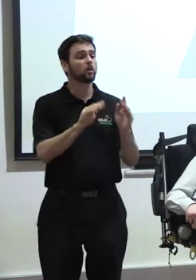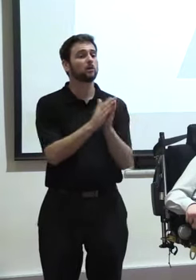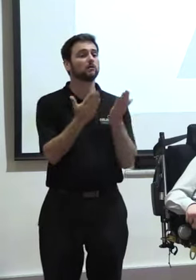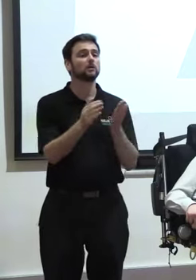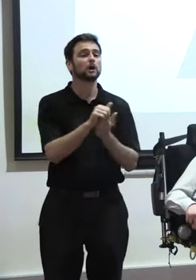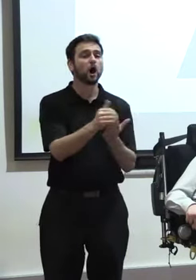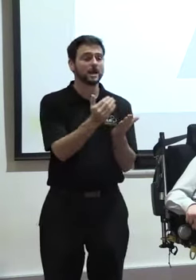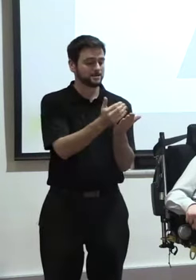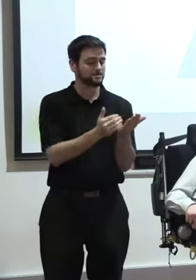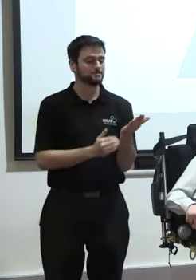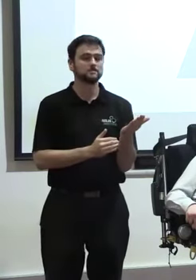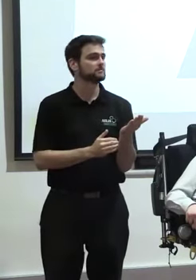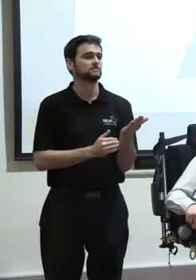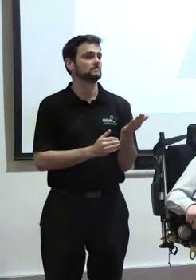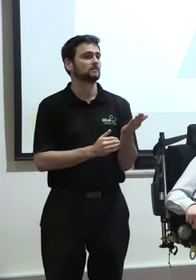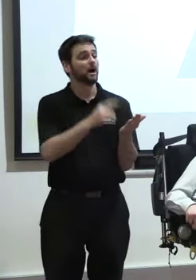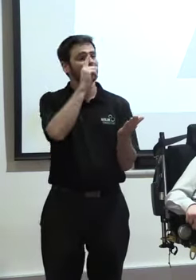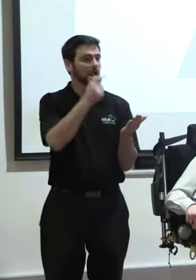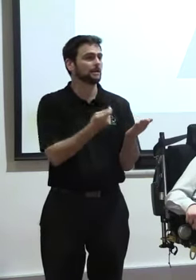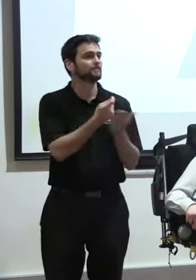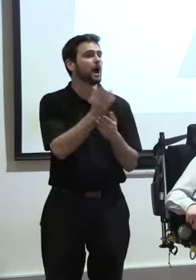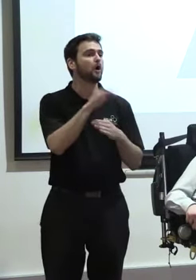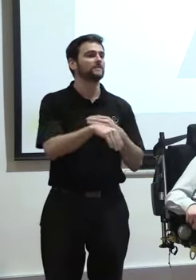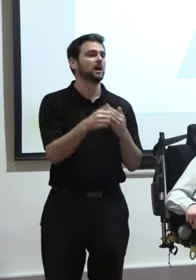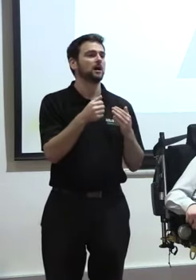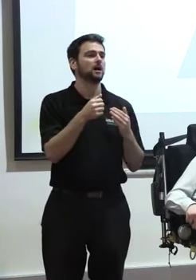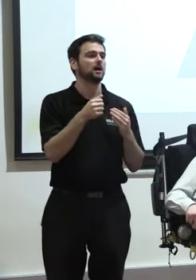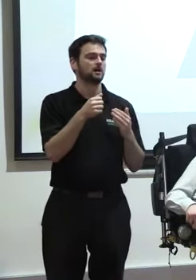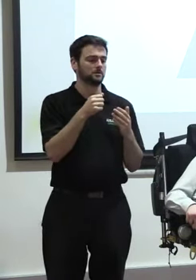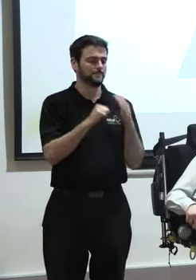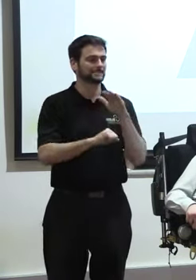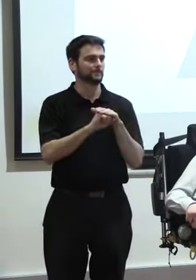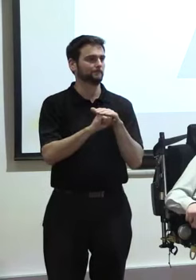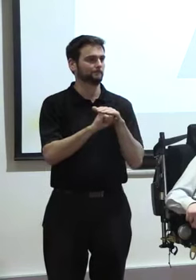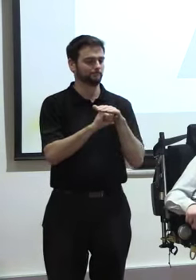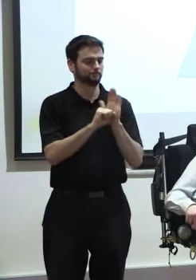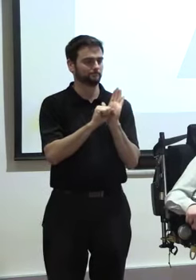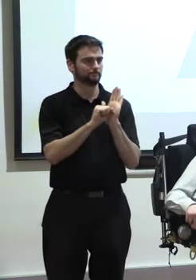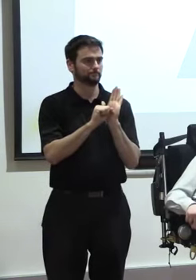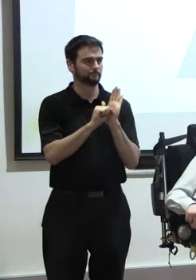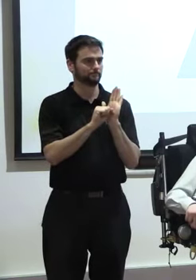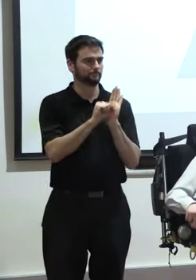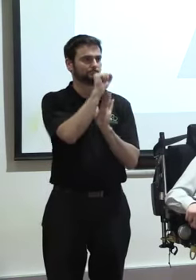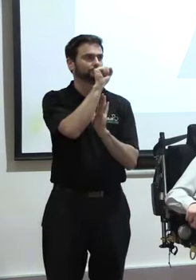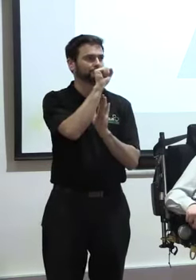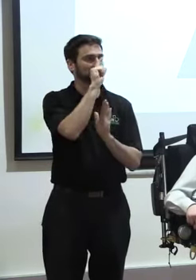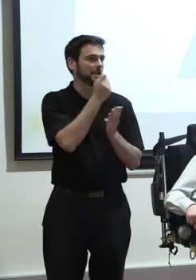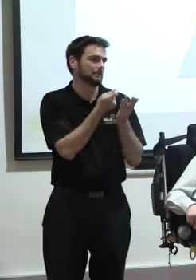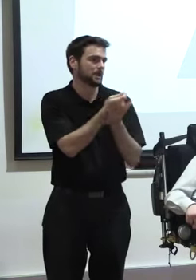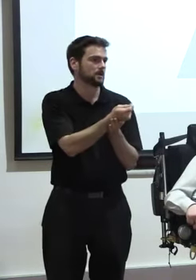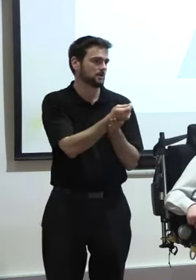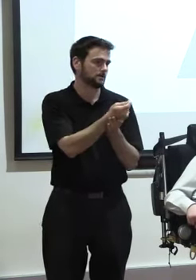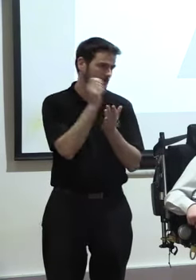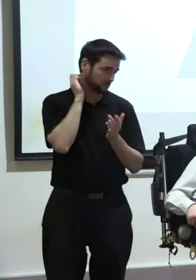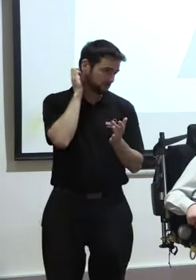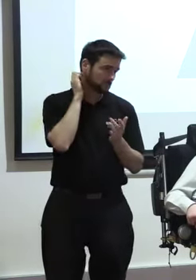more money in your plan. It means you have to use your money more sparingly. But say there's an occupational therapist